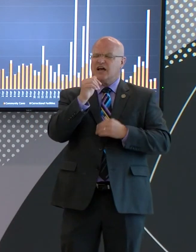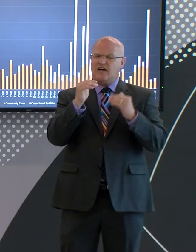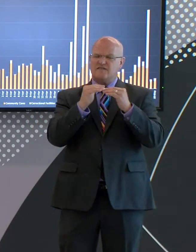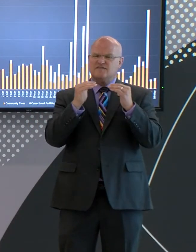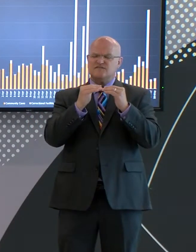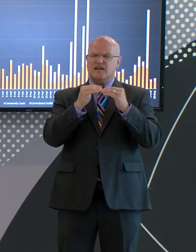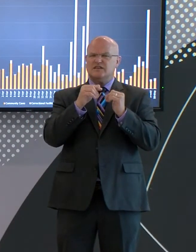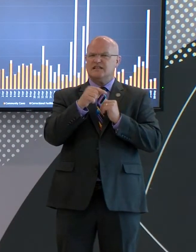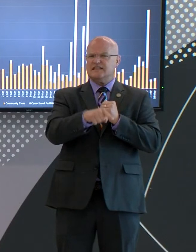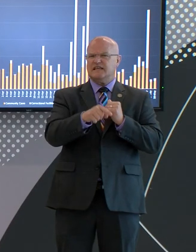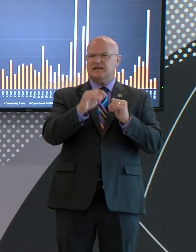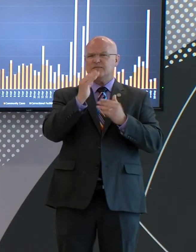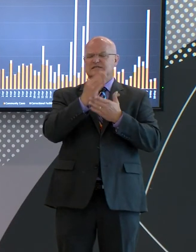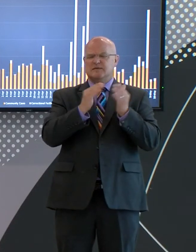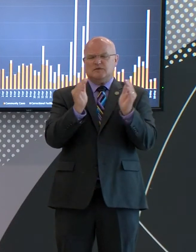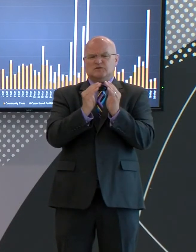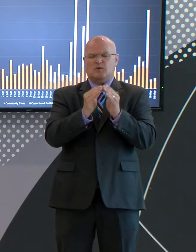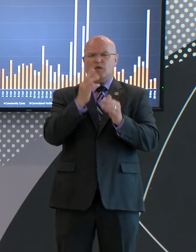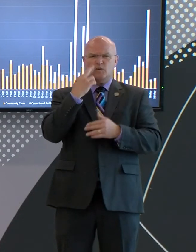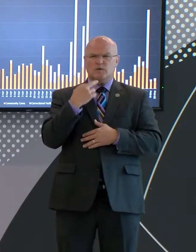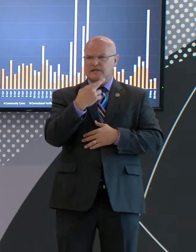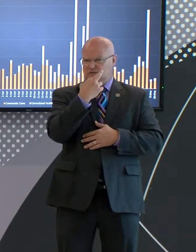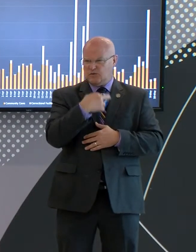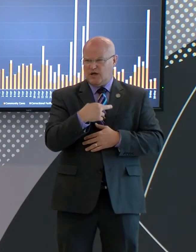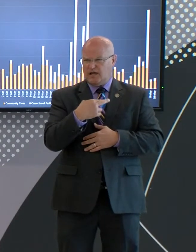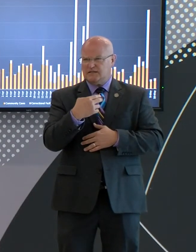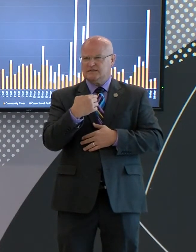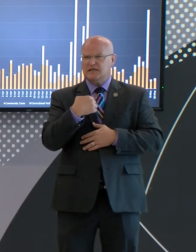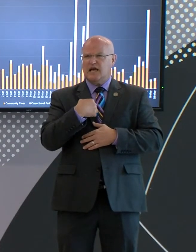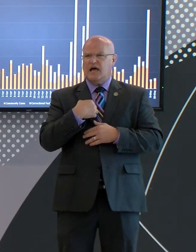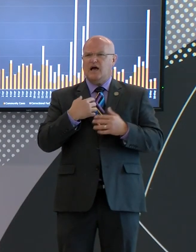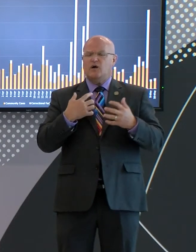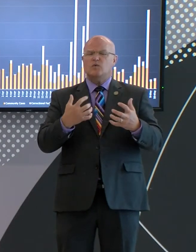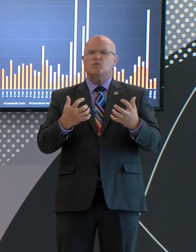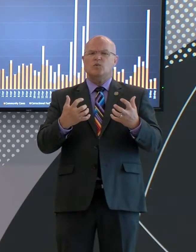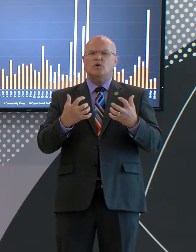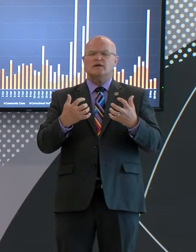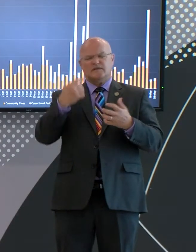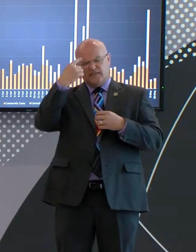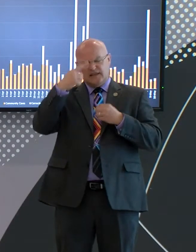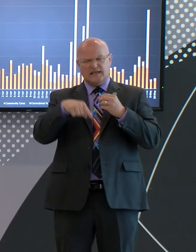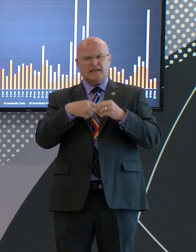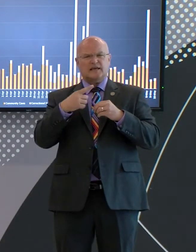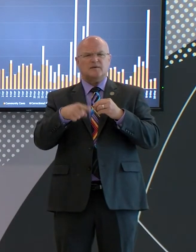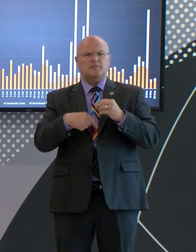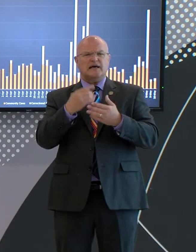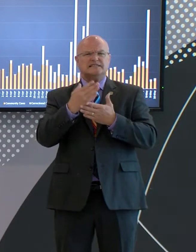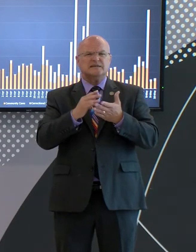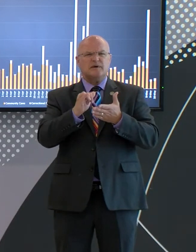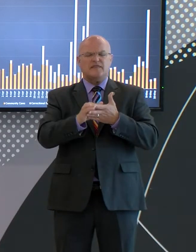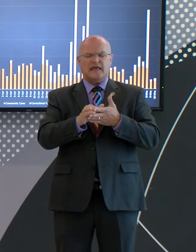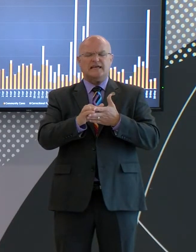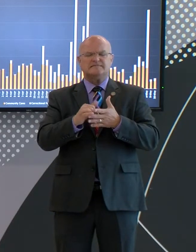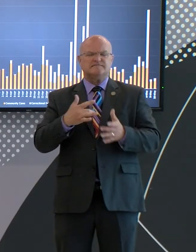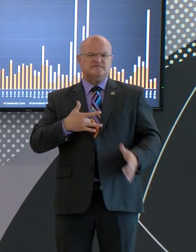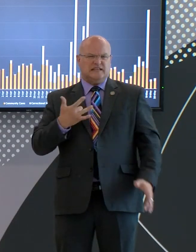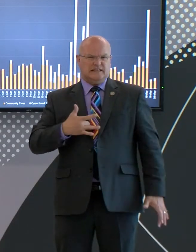fair to them, and especially some of those smaller restaurants. I kind of wanted to, what do you think about, some of that